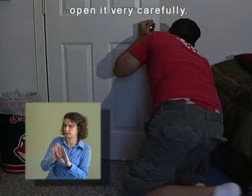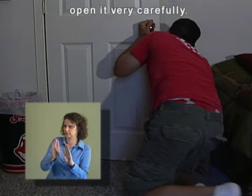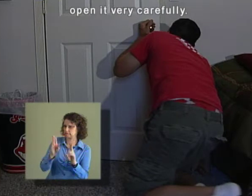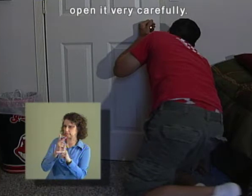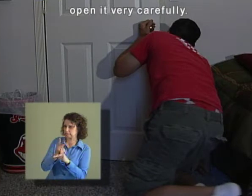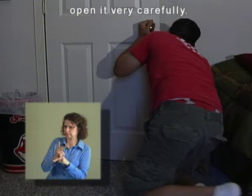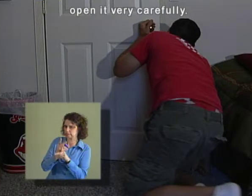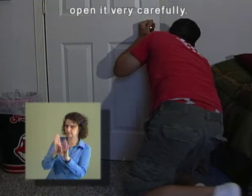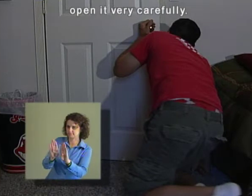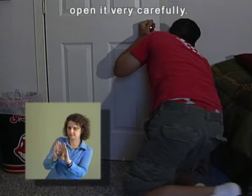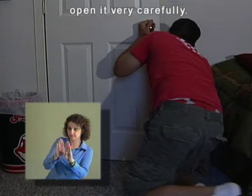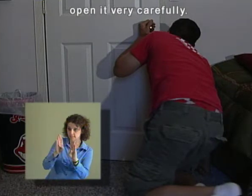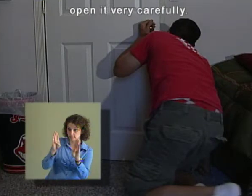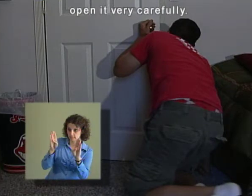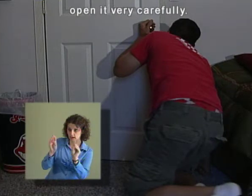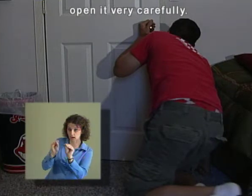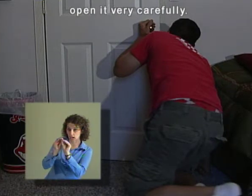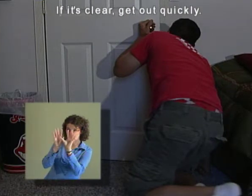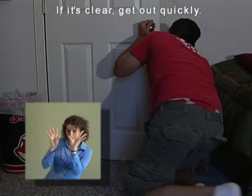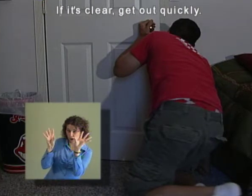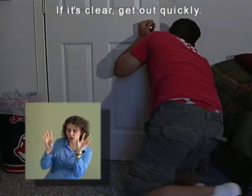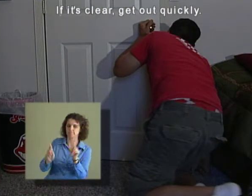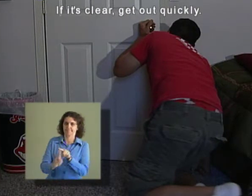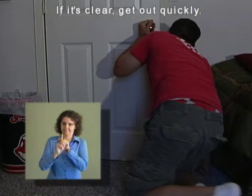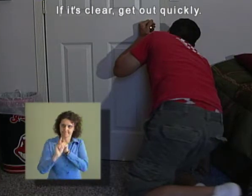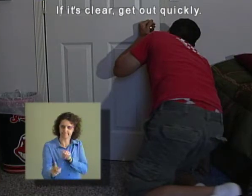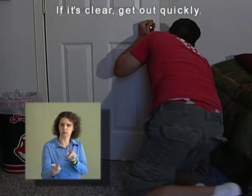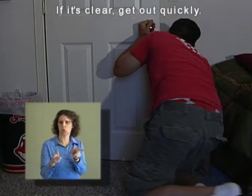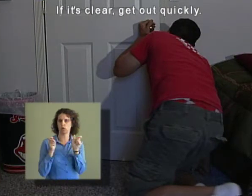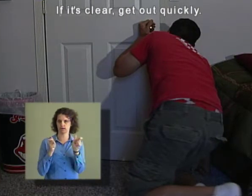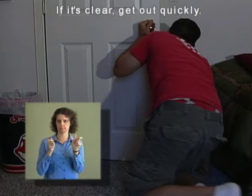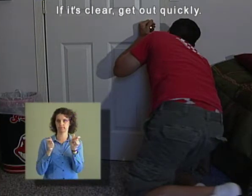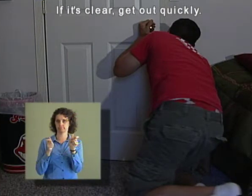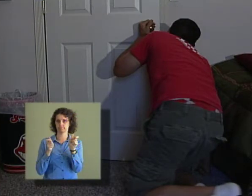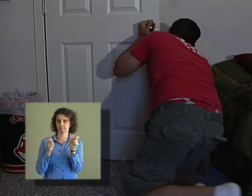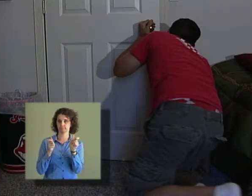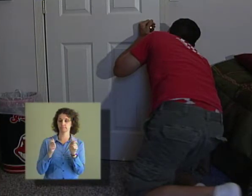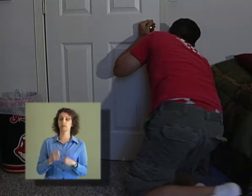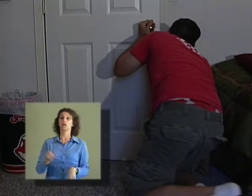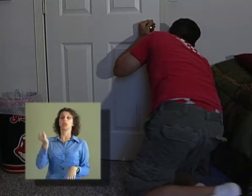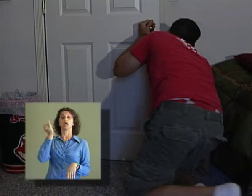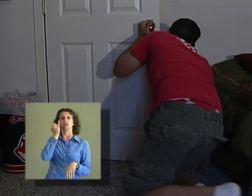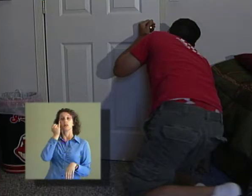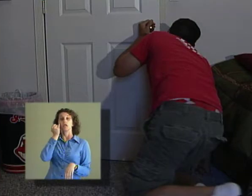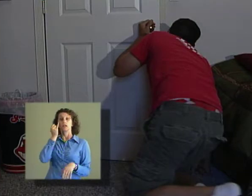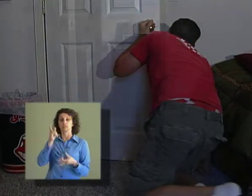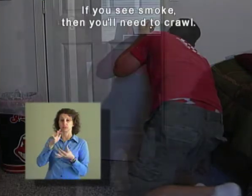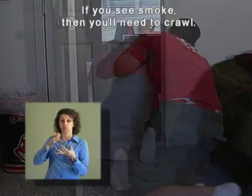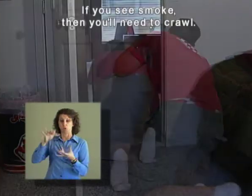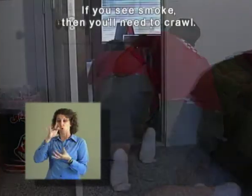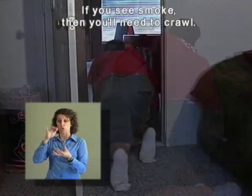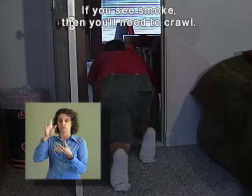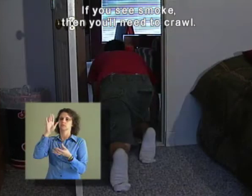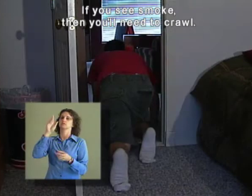open it very carefully. If it's clear, get out quickly. If you see